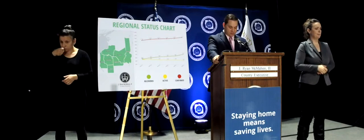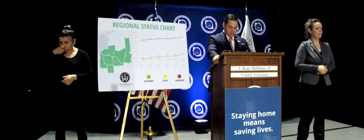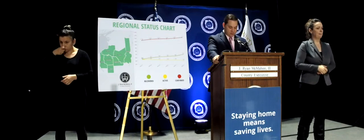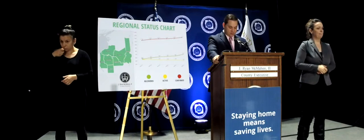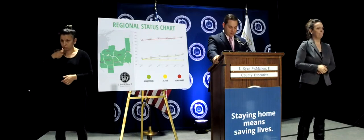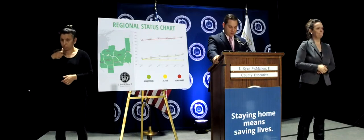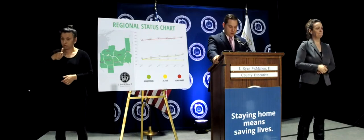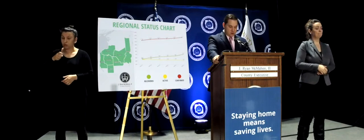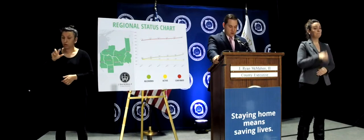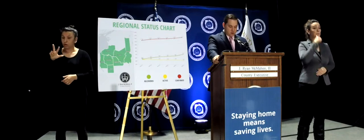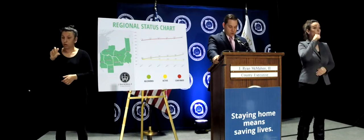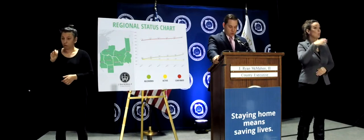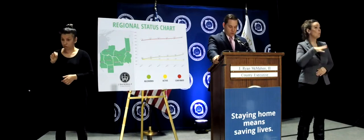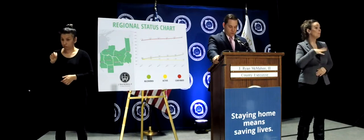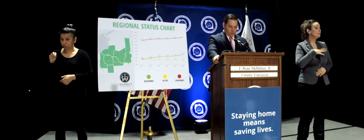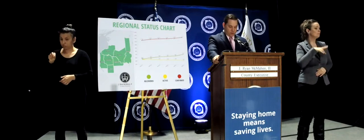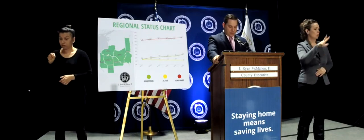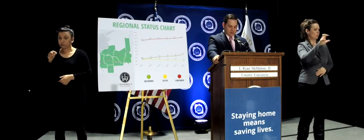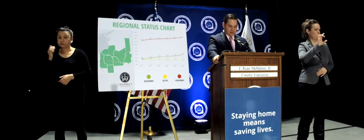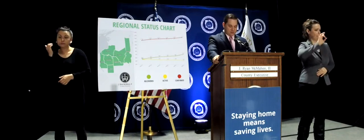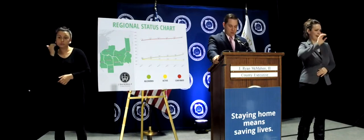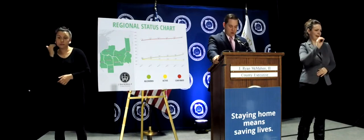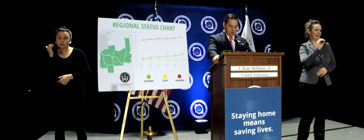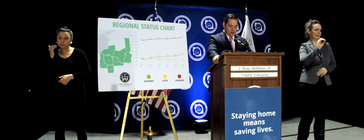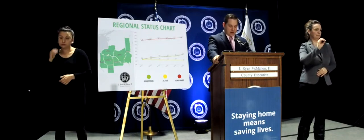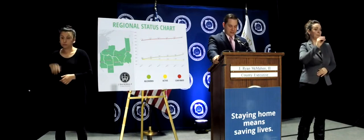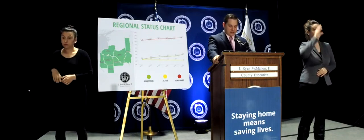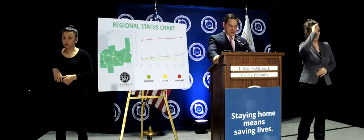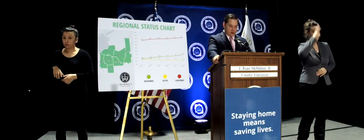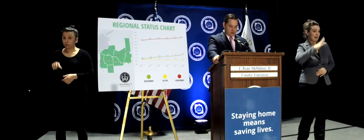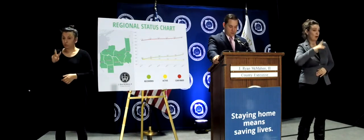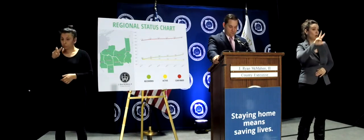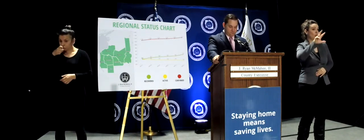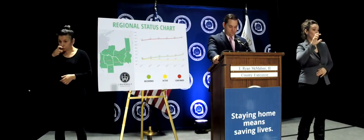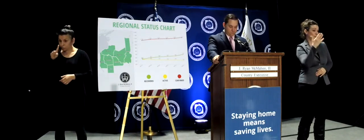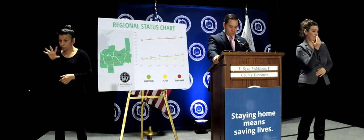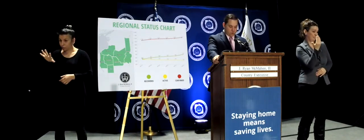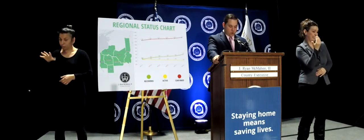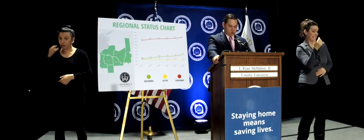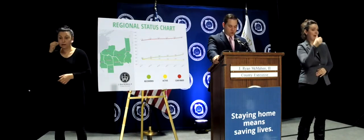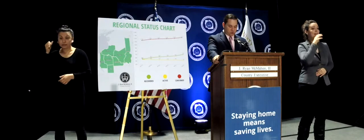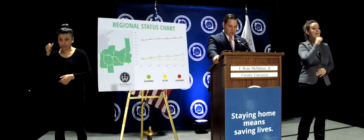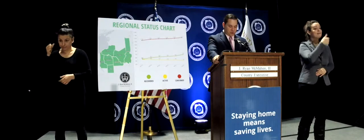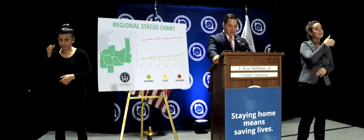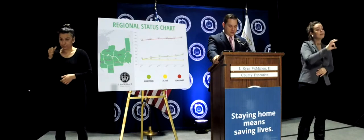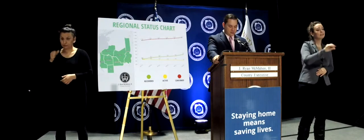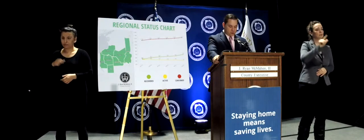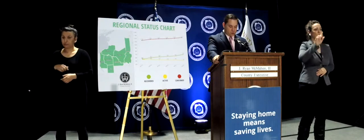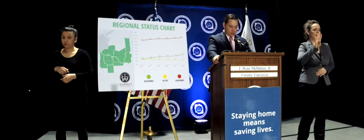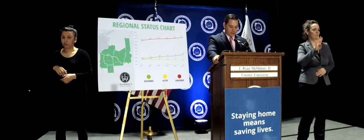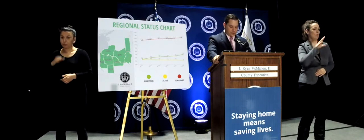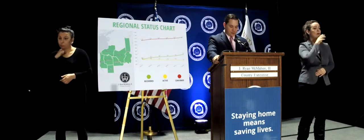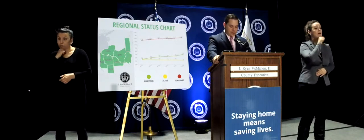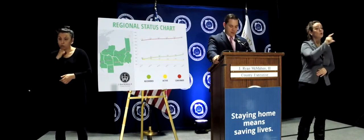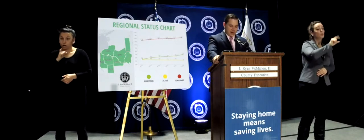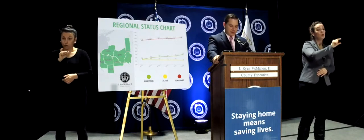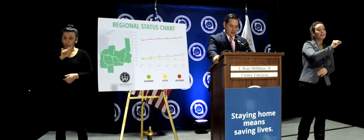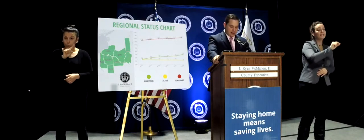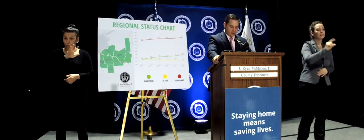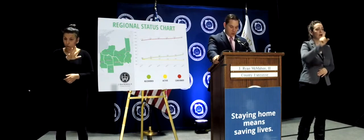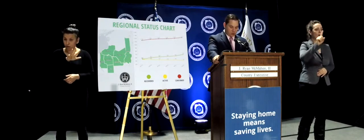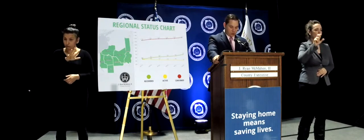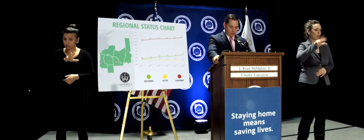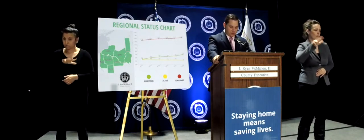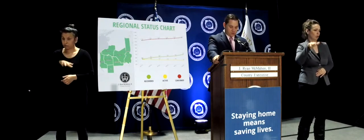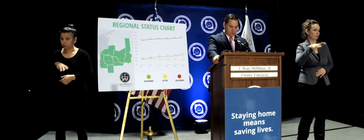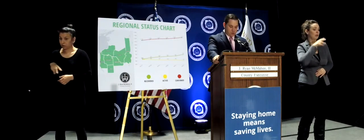to positive cases. 24 cases have been under 19 and under, 133 cases in their 20s,